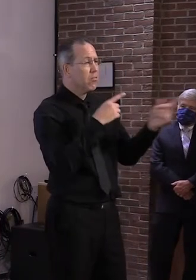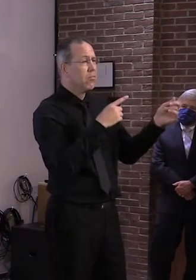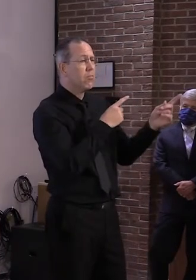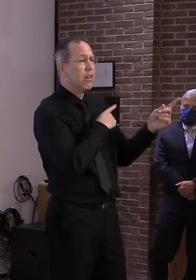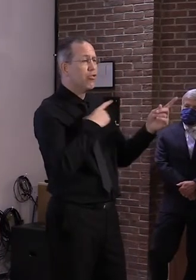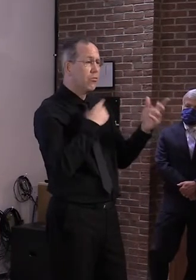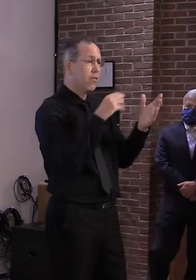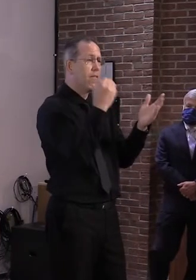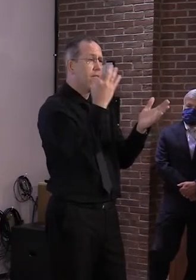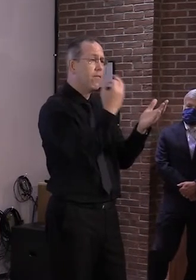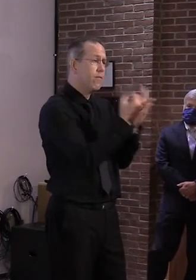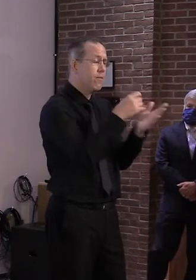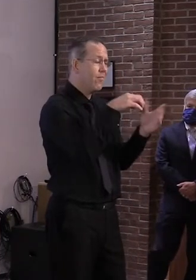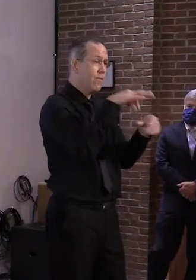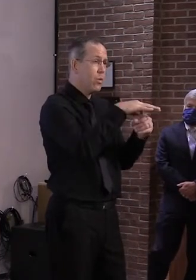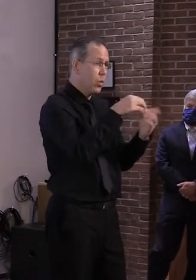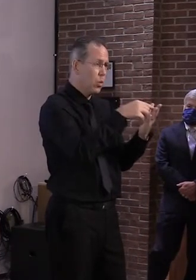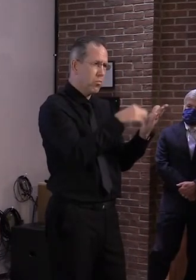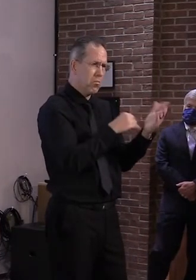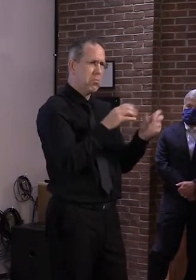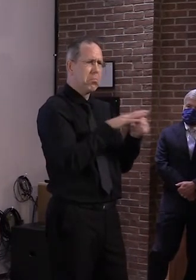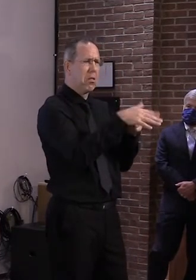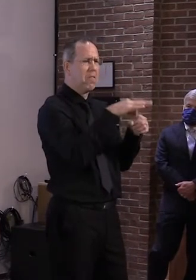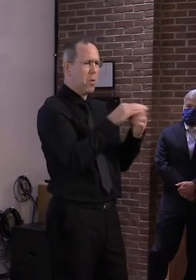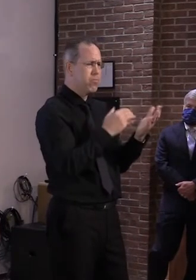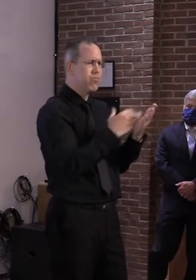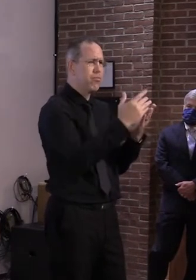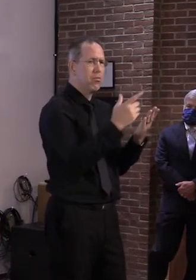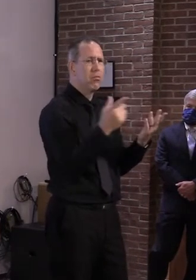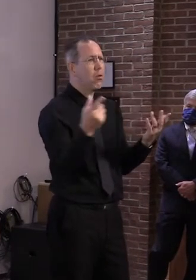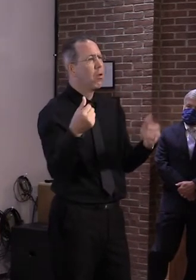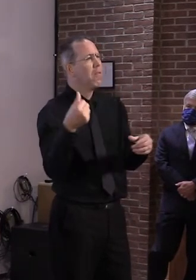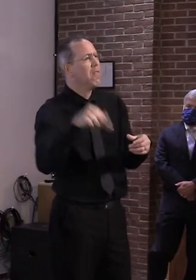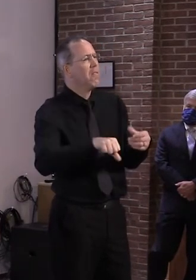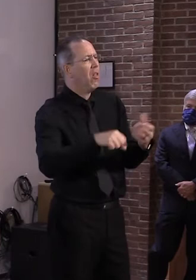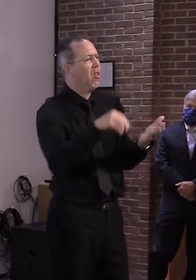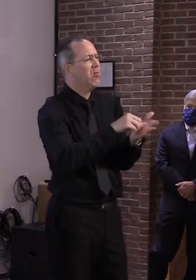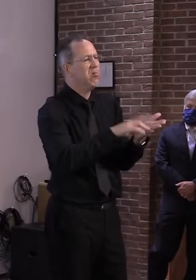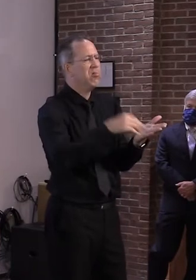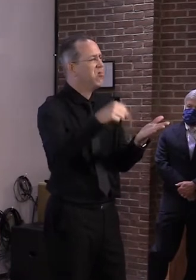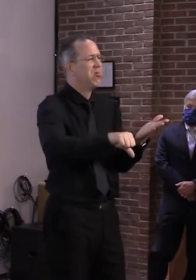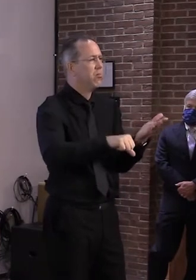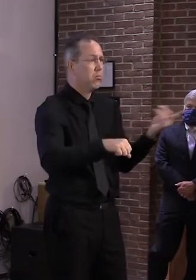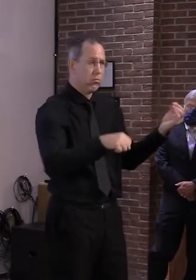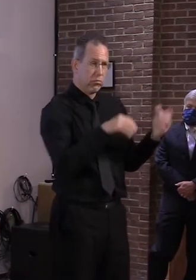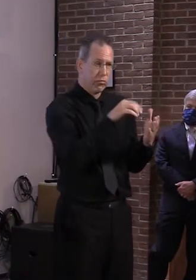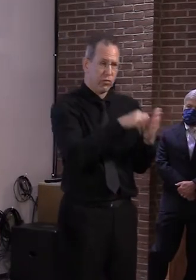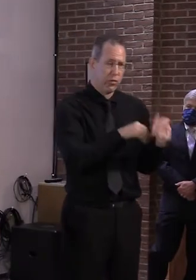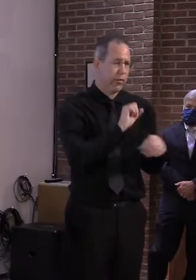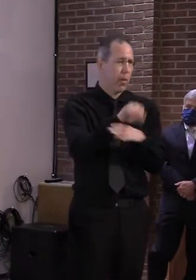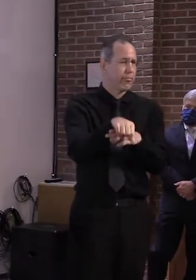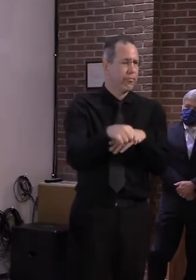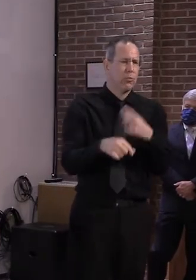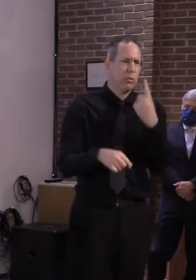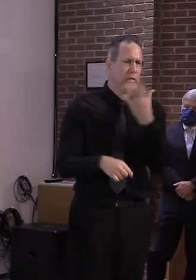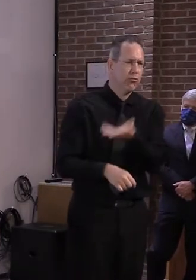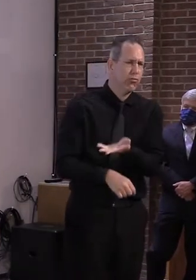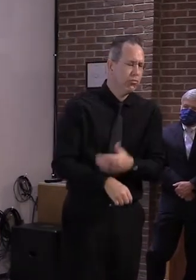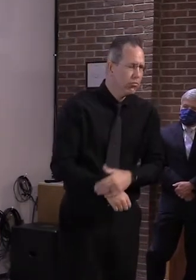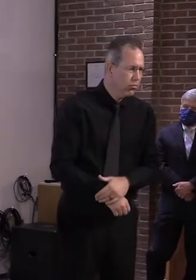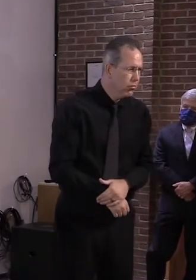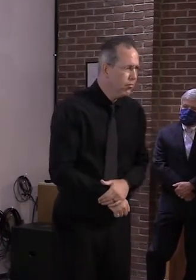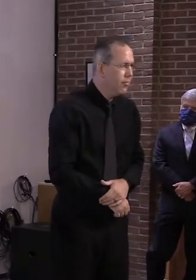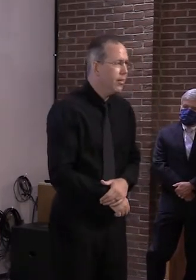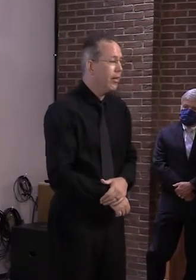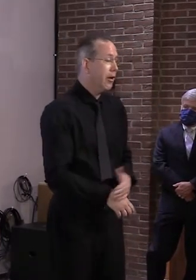half, that I do have a veto-proof majority in the House and the Senate. 6